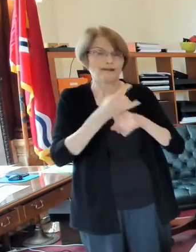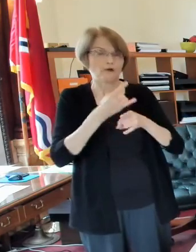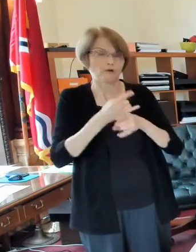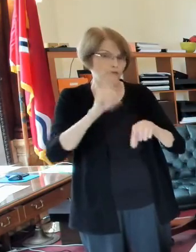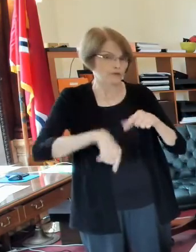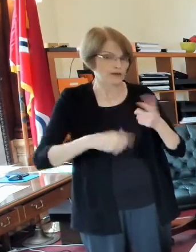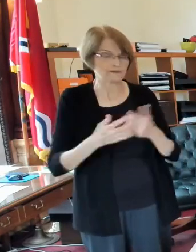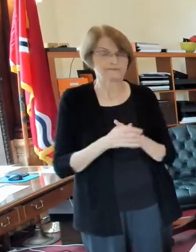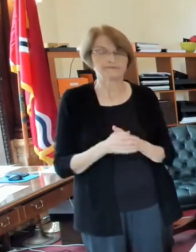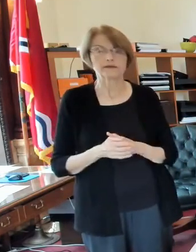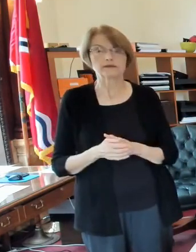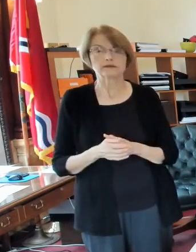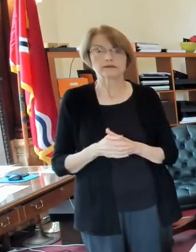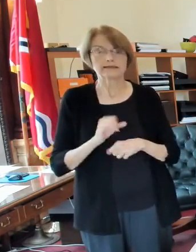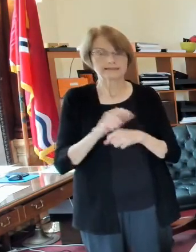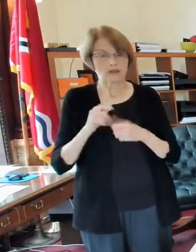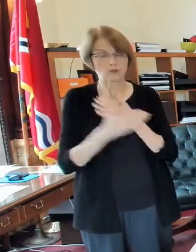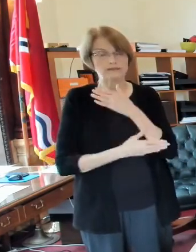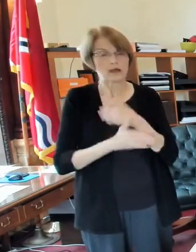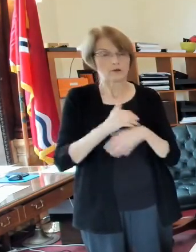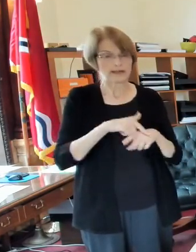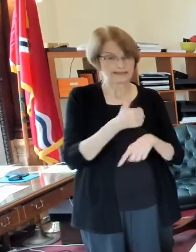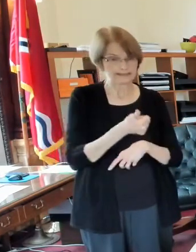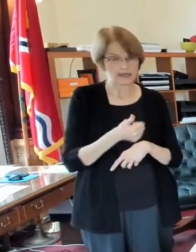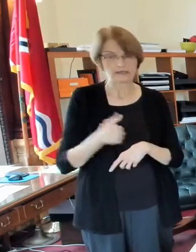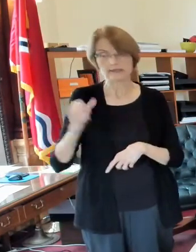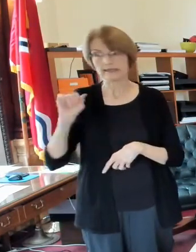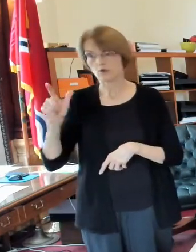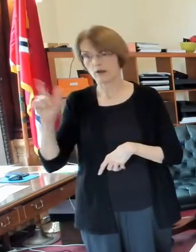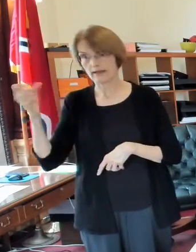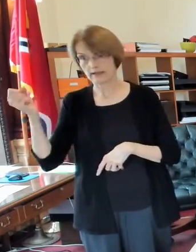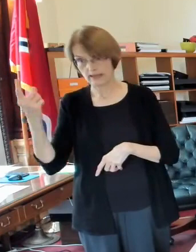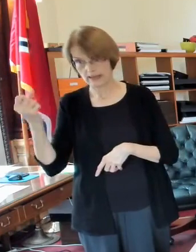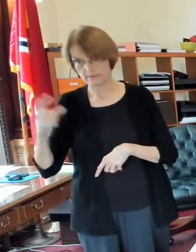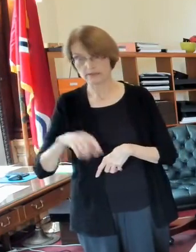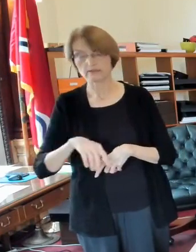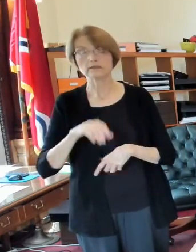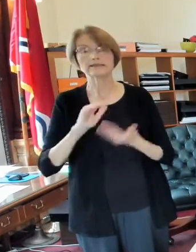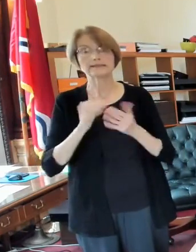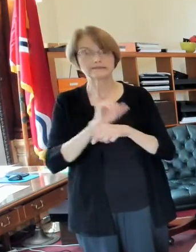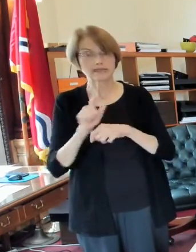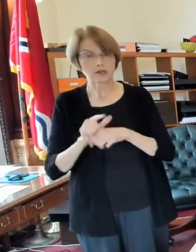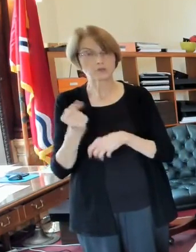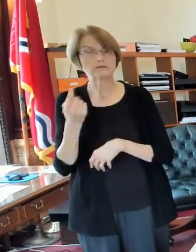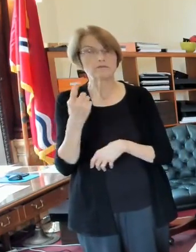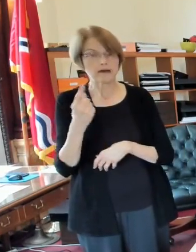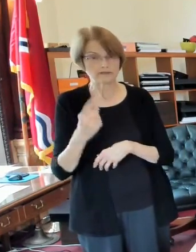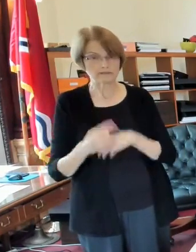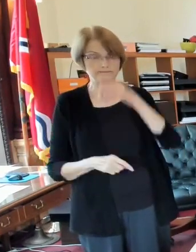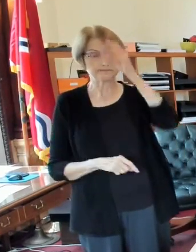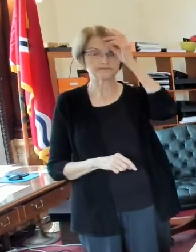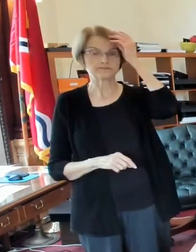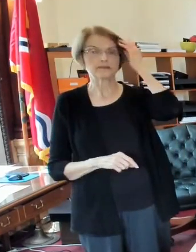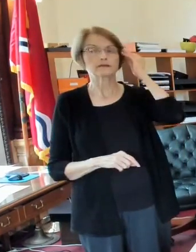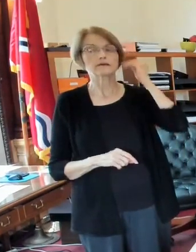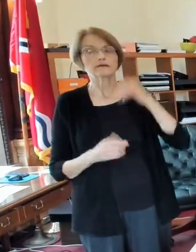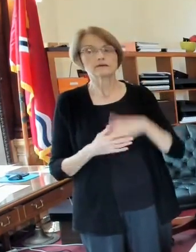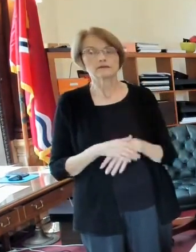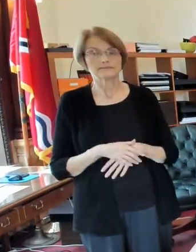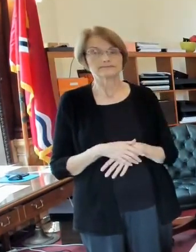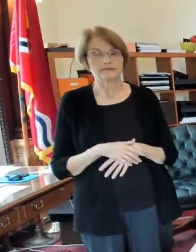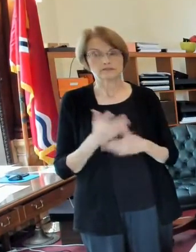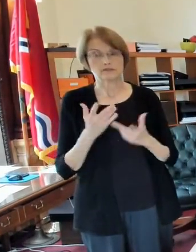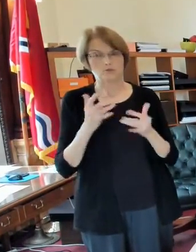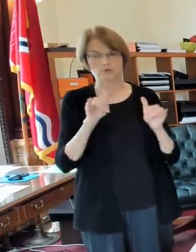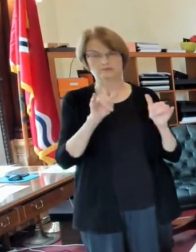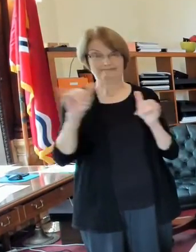time. So St. Louis County is 10 o'clock, Illinois is 11 o'clock, City of St. Louis is 11 o'clock. So we're all